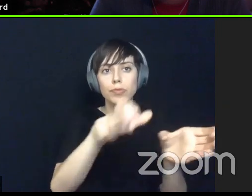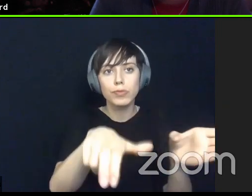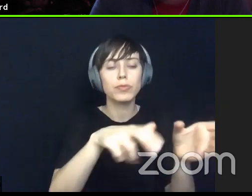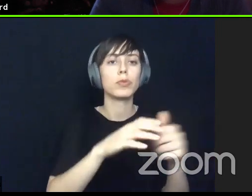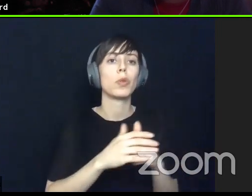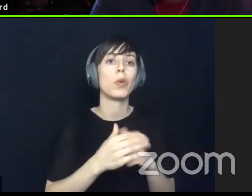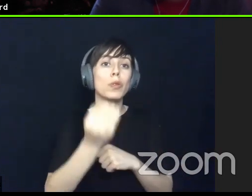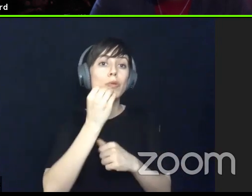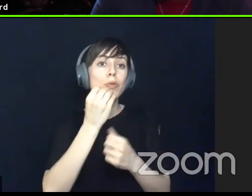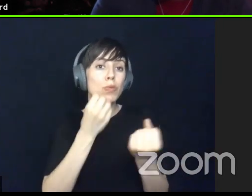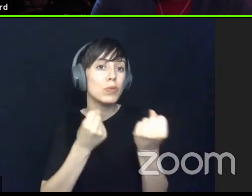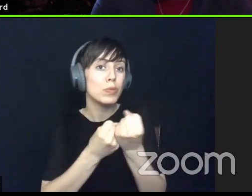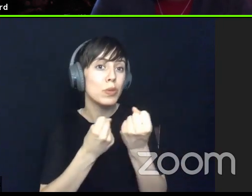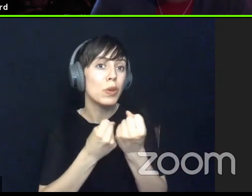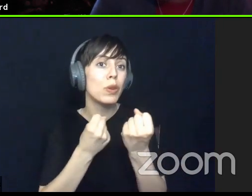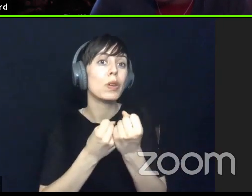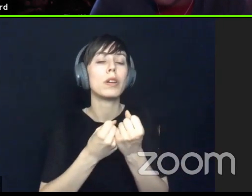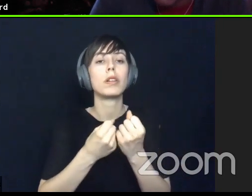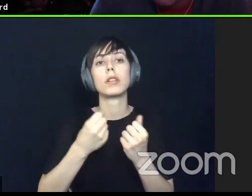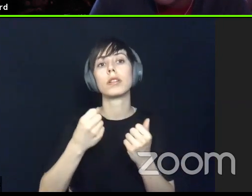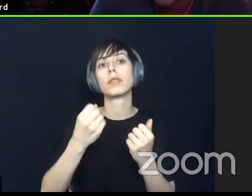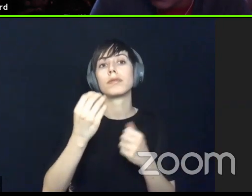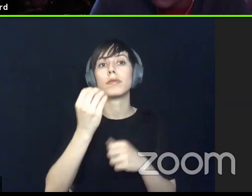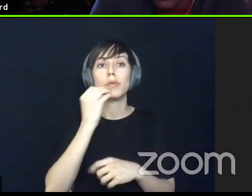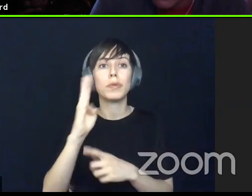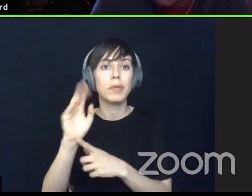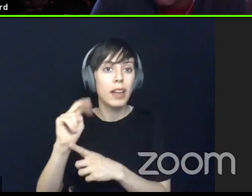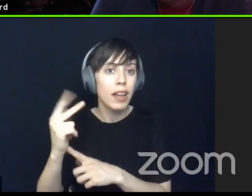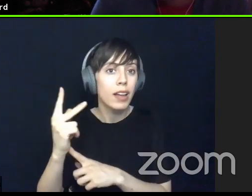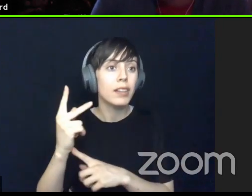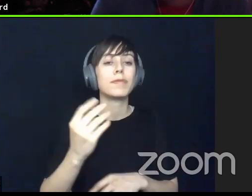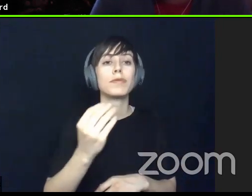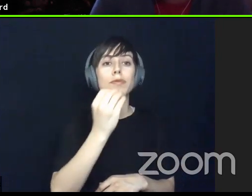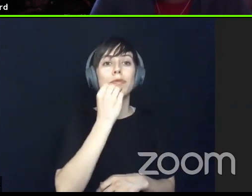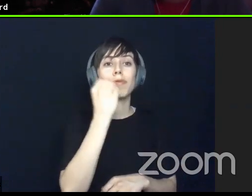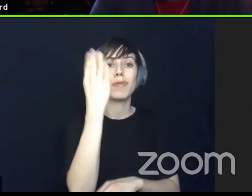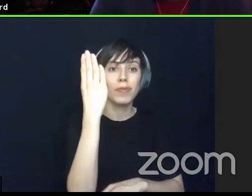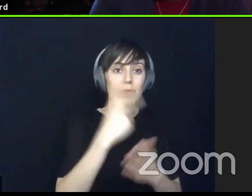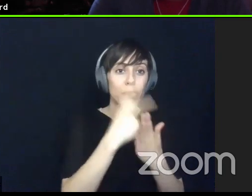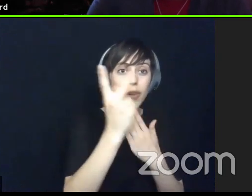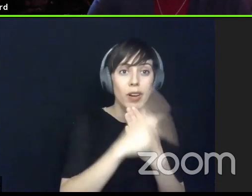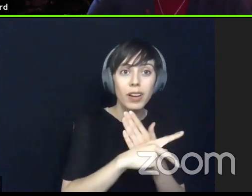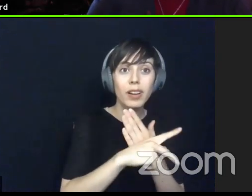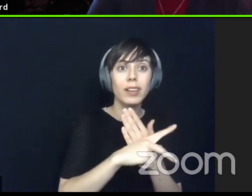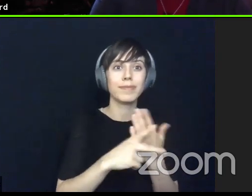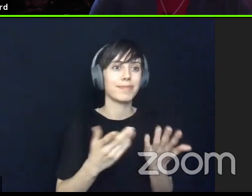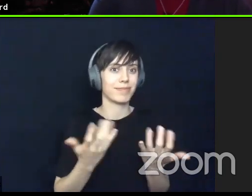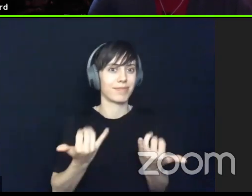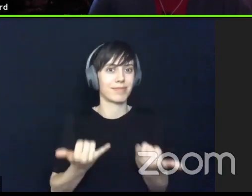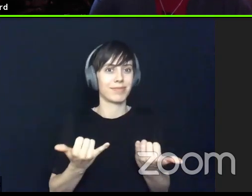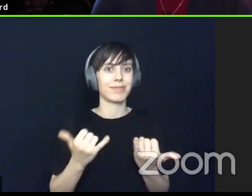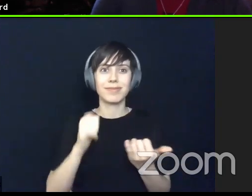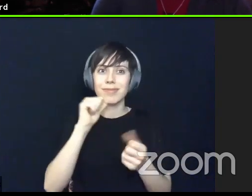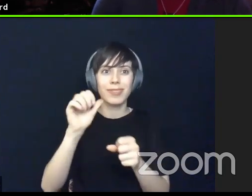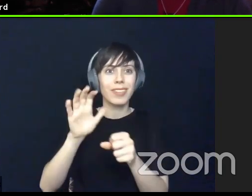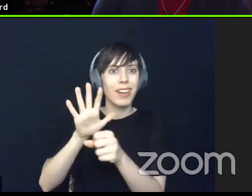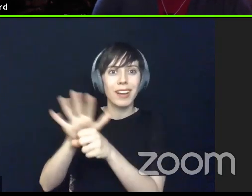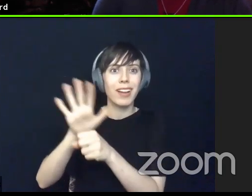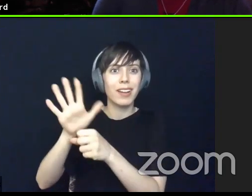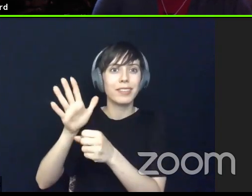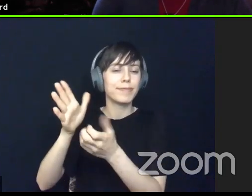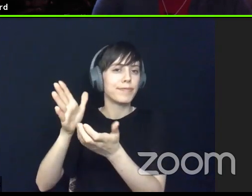sort outside of just the basic lunch programs. Those mm-hmm. investments need to be made. I was a kid when we got the infrastructure we